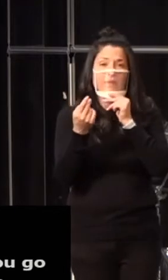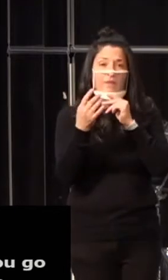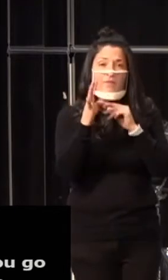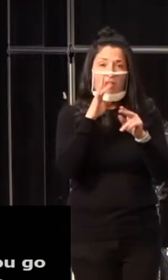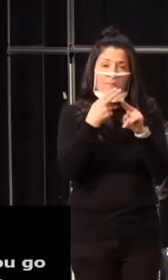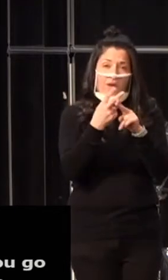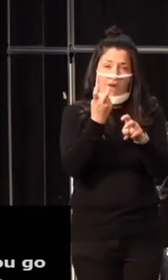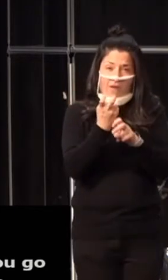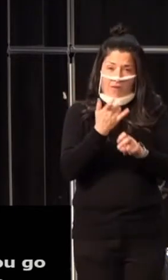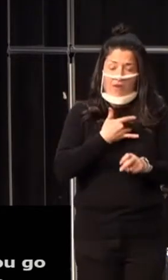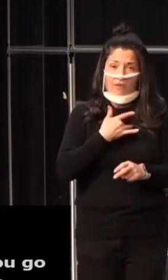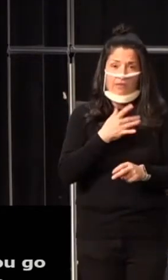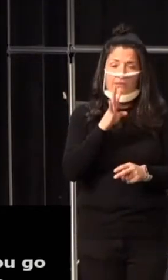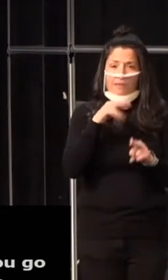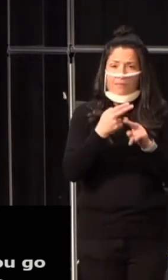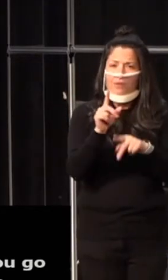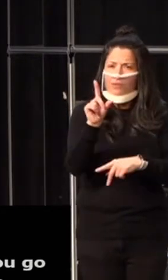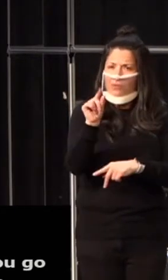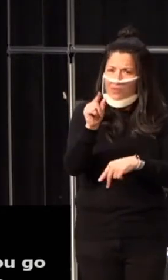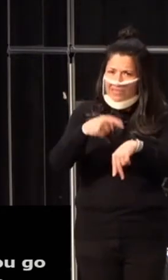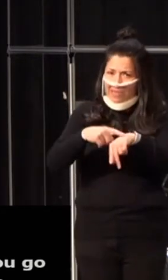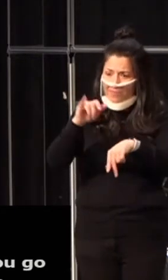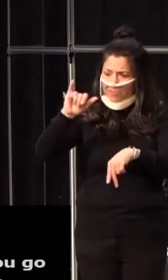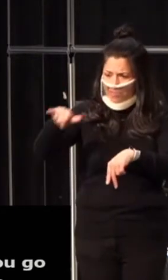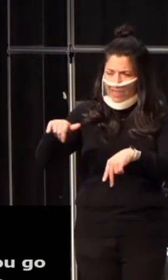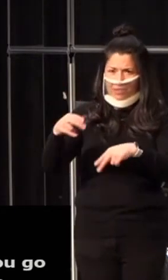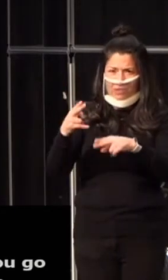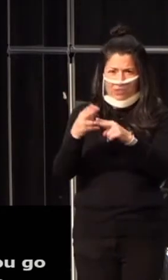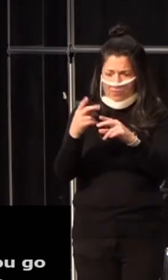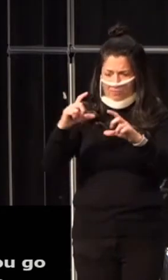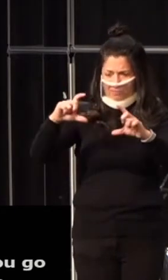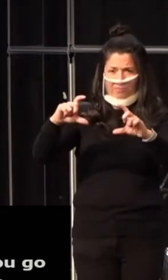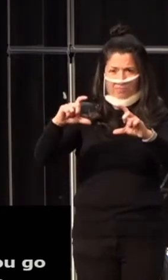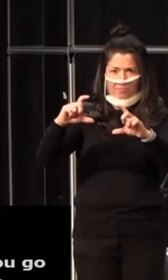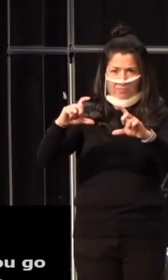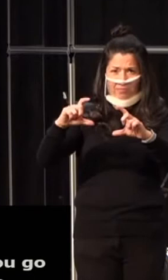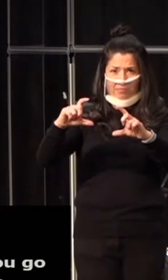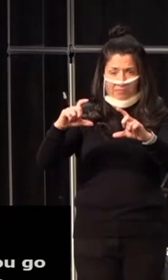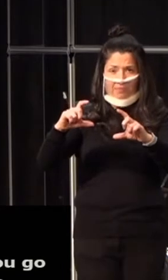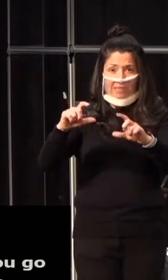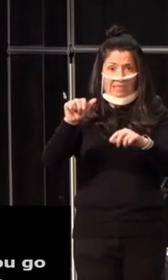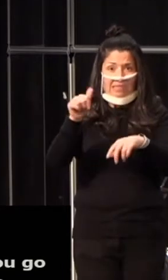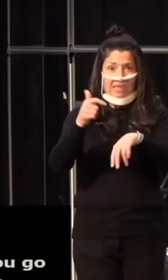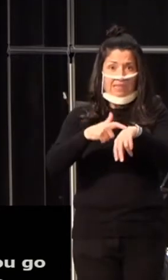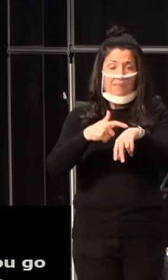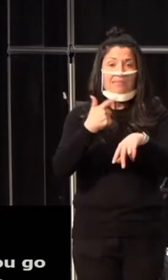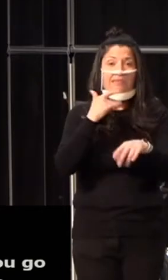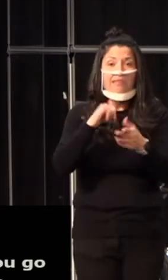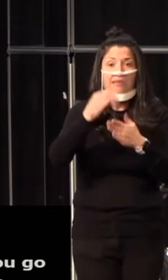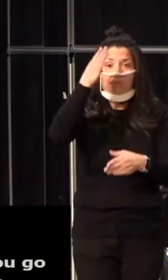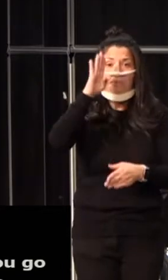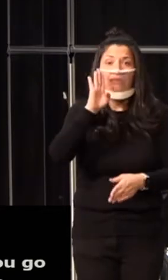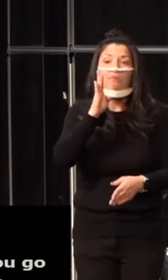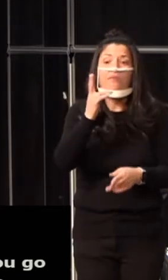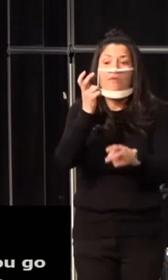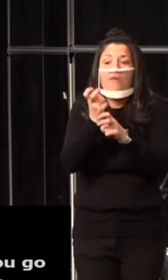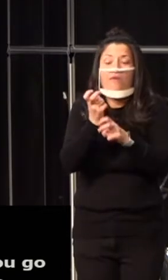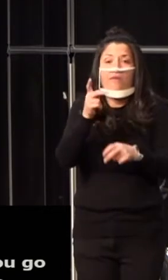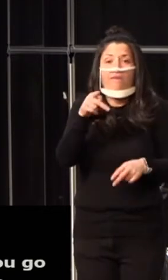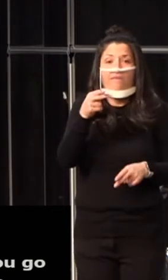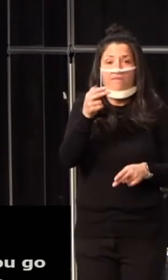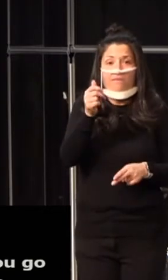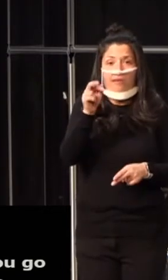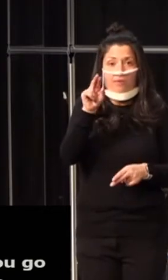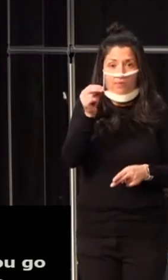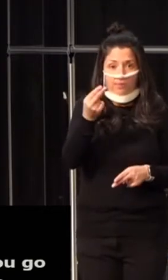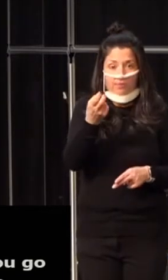times. 20 times in that short span, "I will harden the heart." 10 times it says that God will harden Pharaoh's heart.